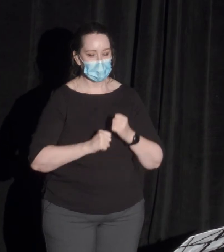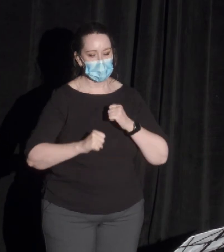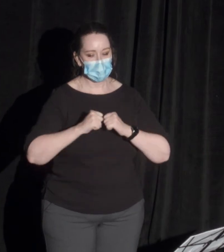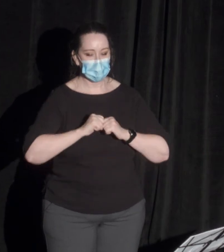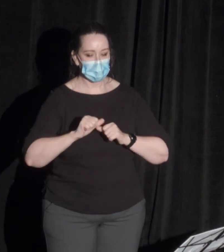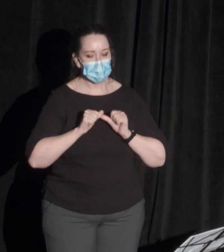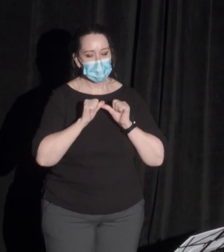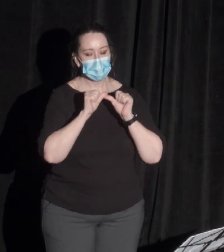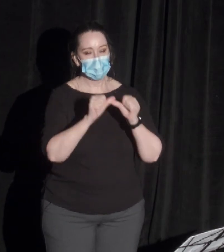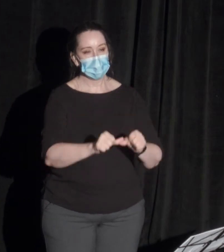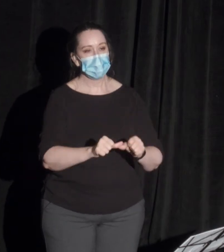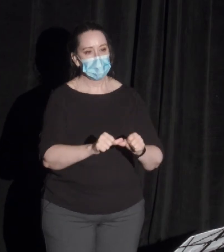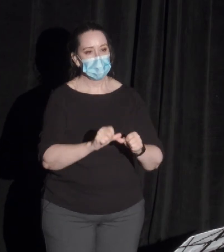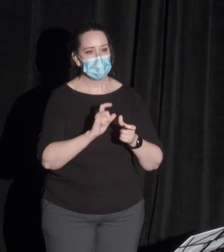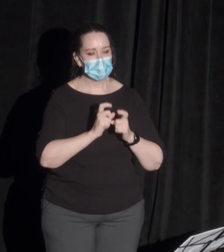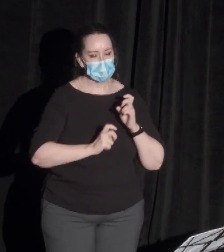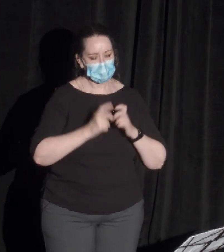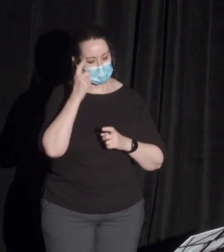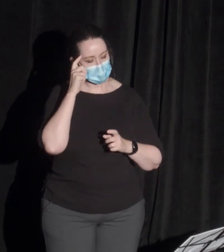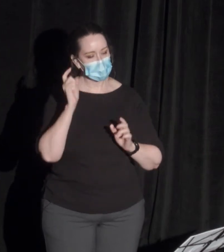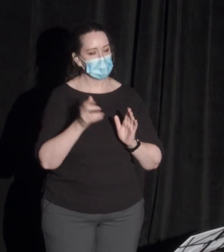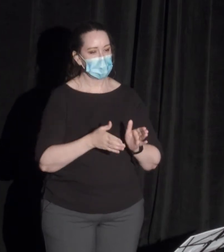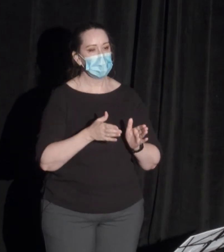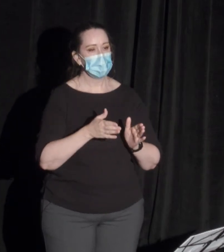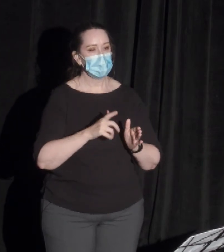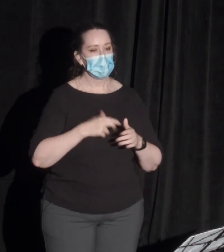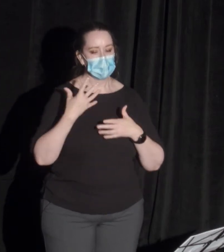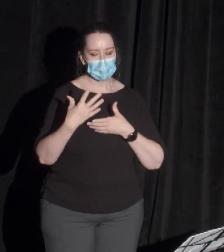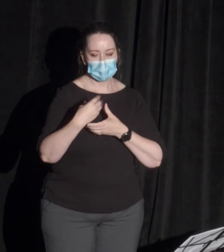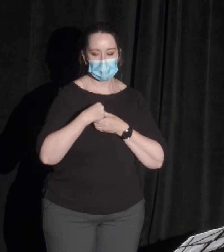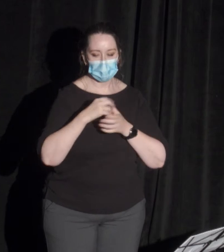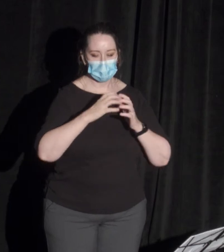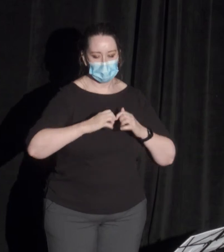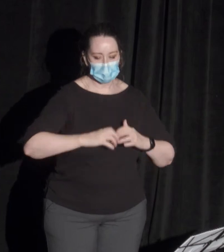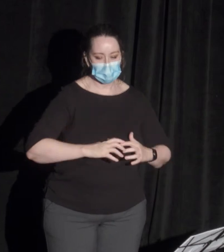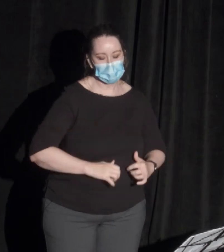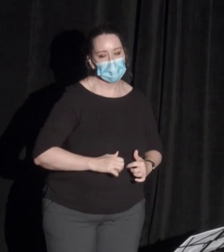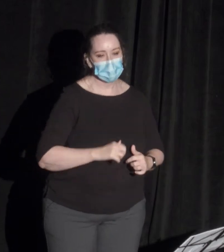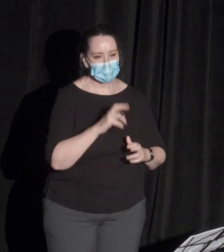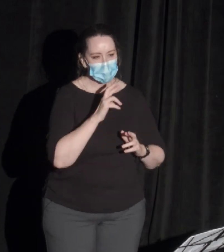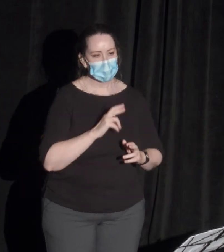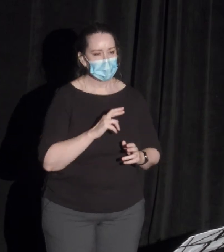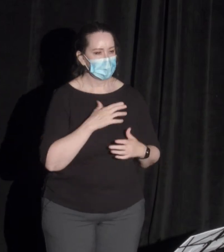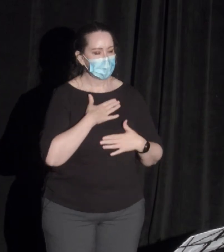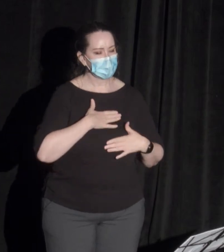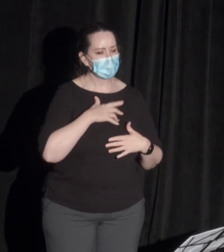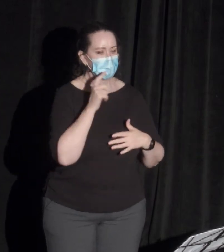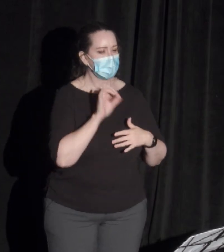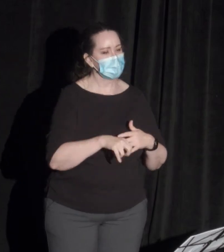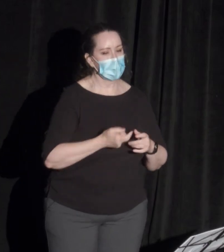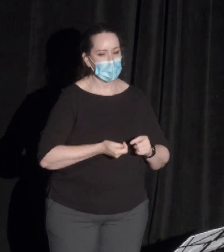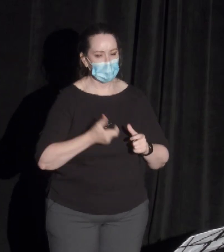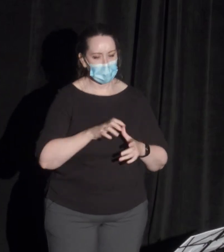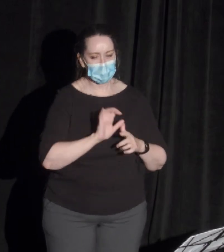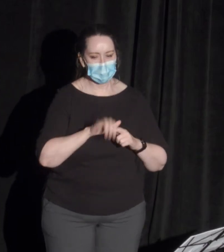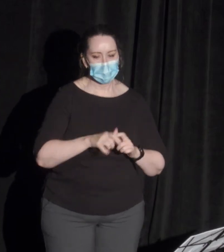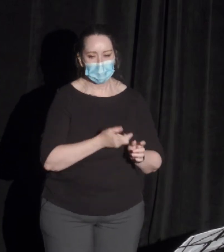build our mindfulness of our present participation to deconstruct the romanticisms of forced removal and prevent further genocide of